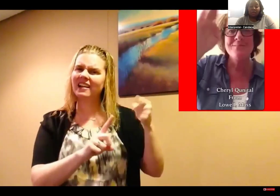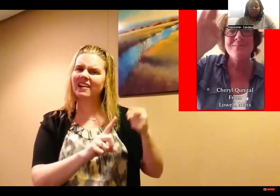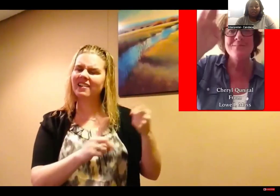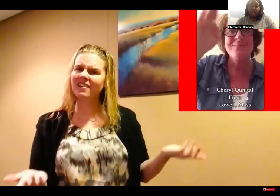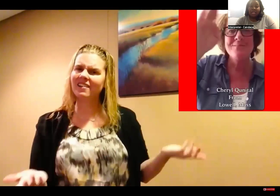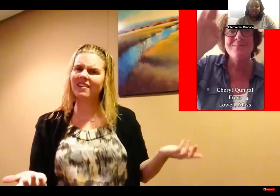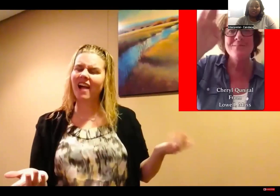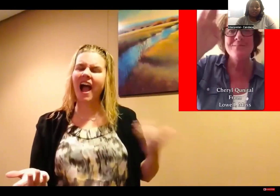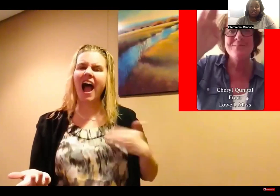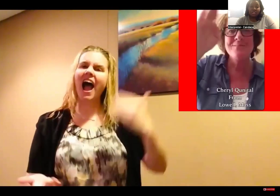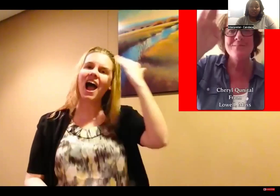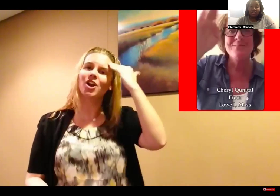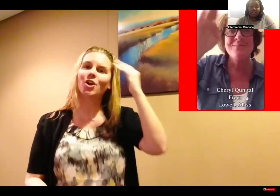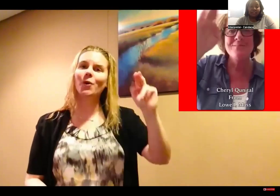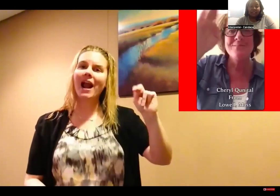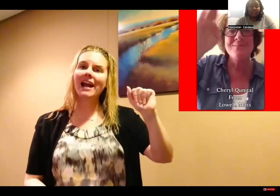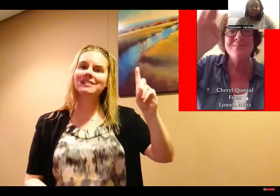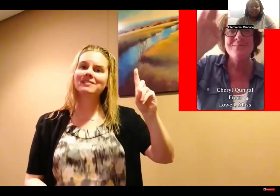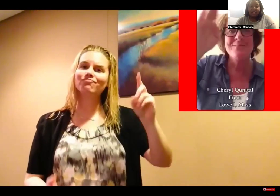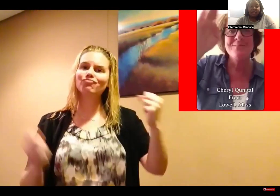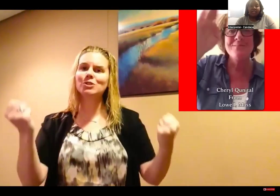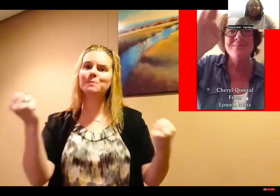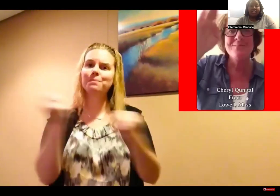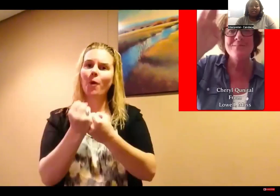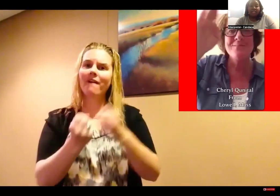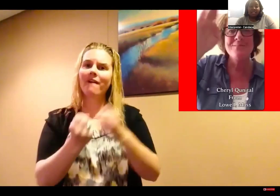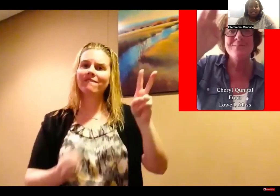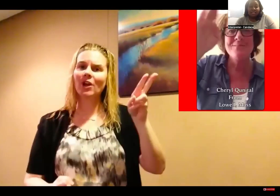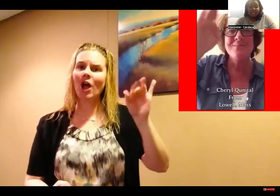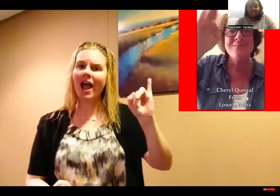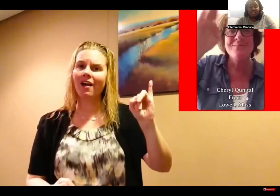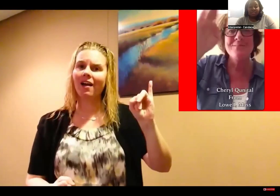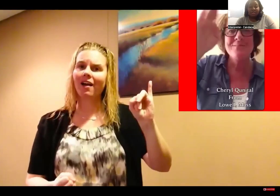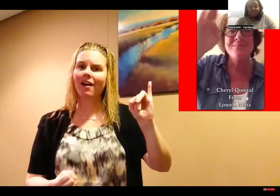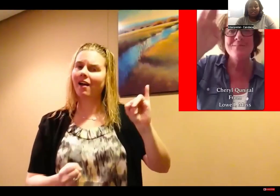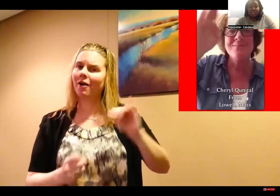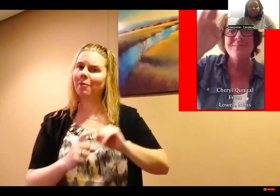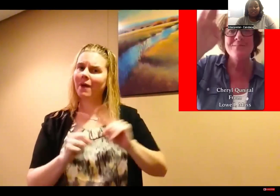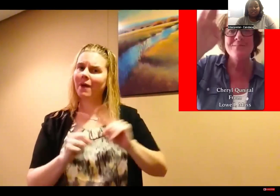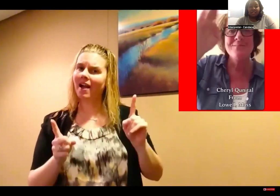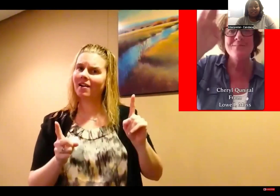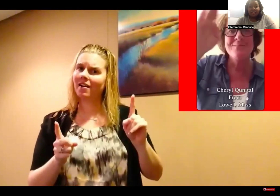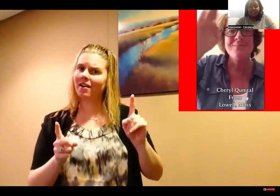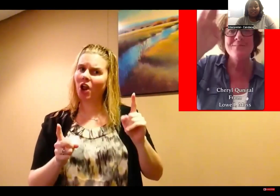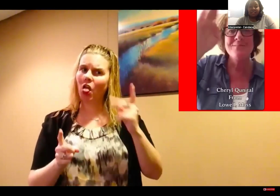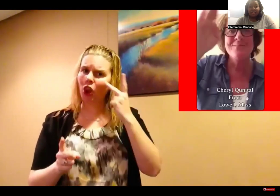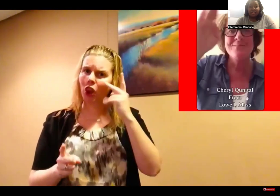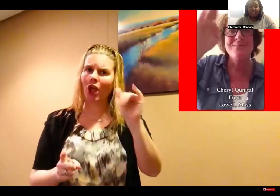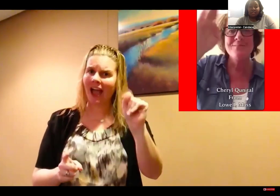What's going on with the National Association for the Deaf? The NAD, National Association for the Deaf,